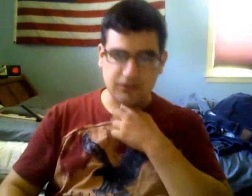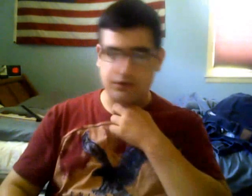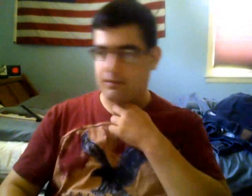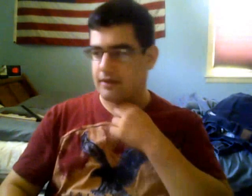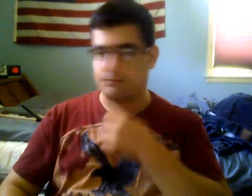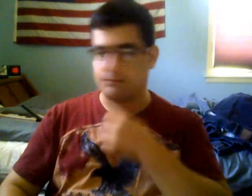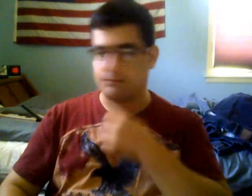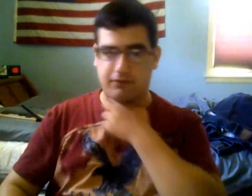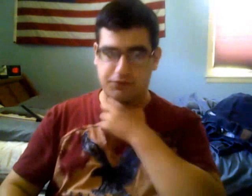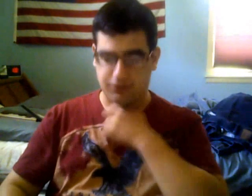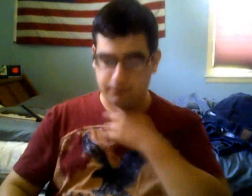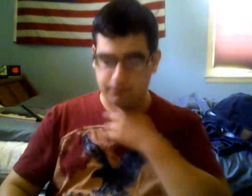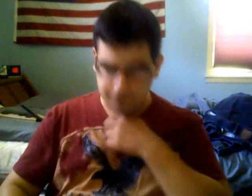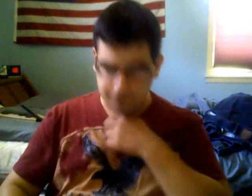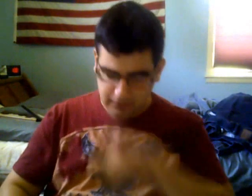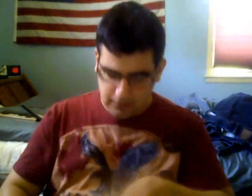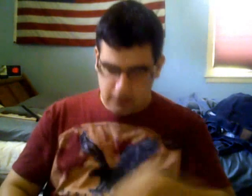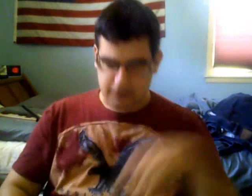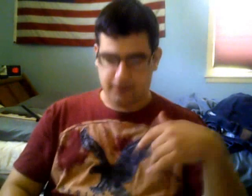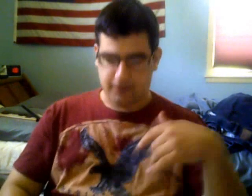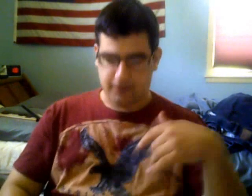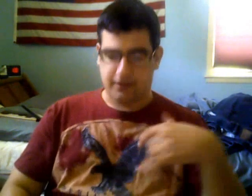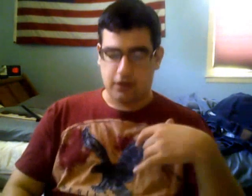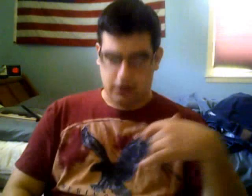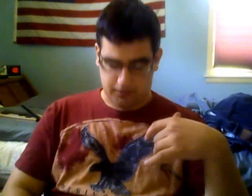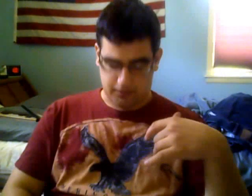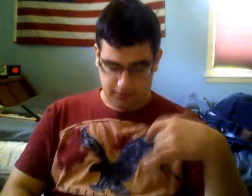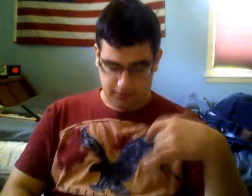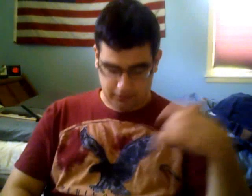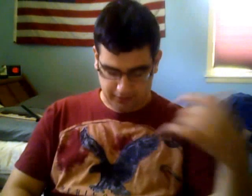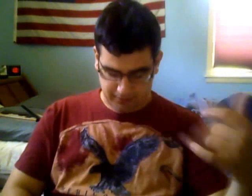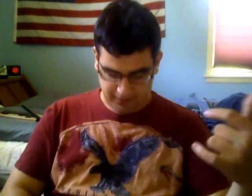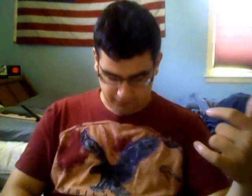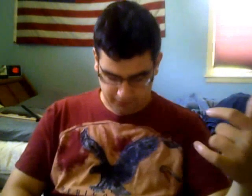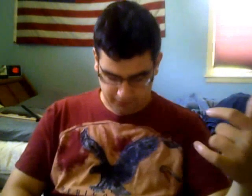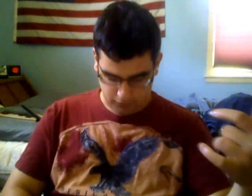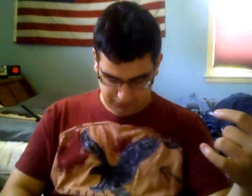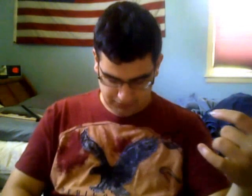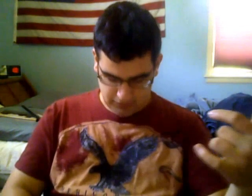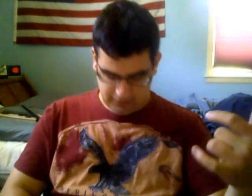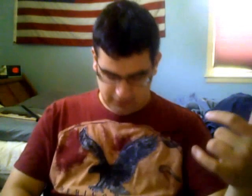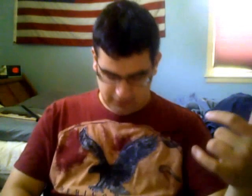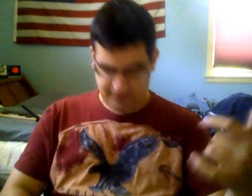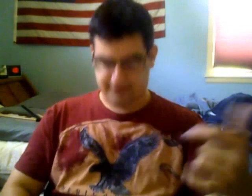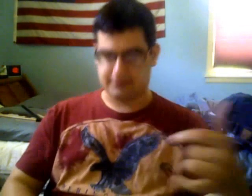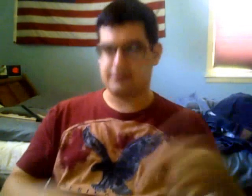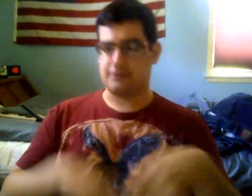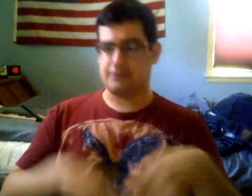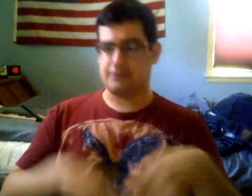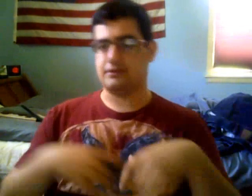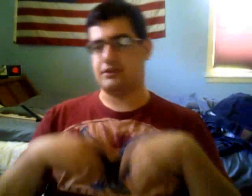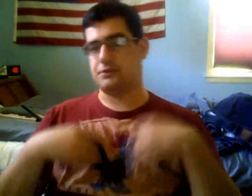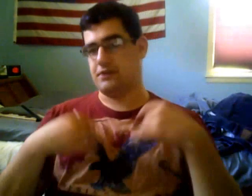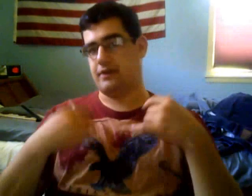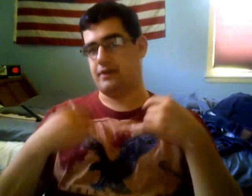sorry about that, I froze a little. So anyway, Carter campaigned, of course, and he was